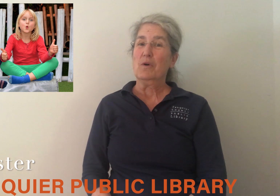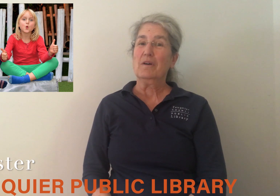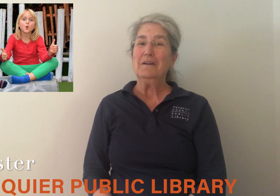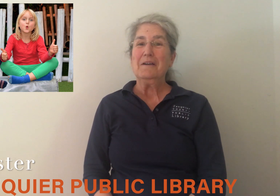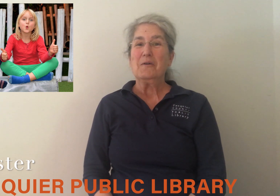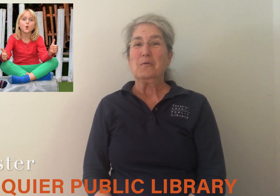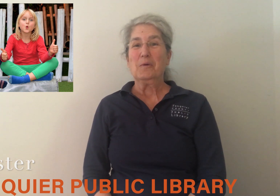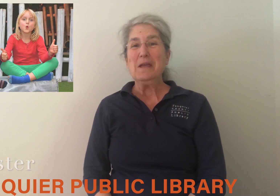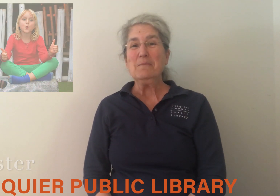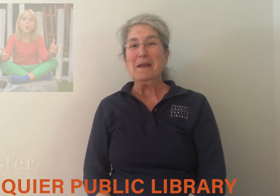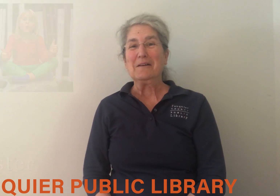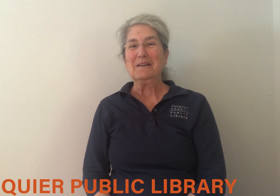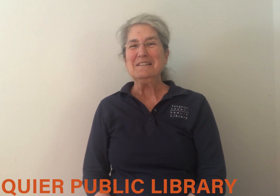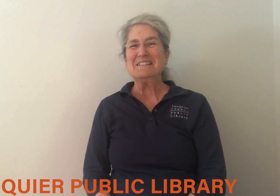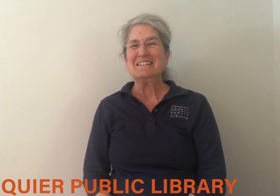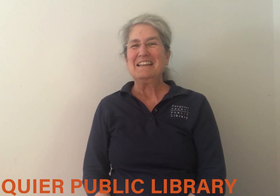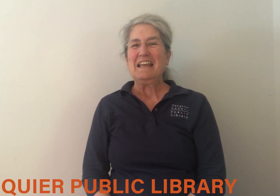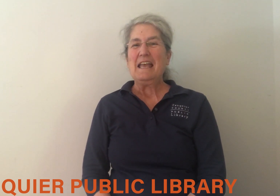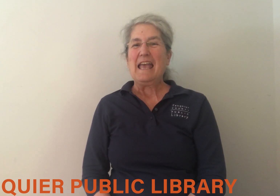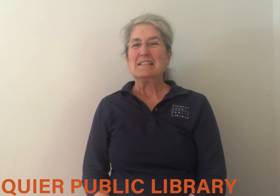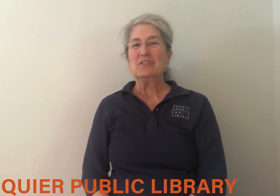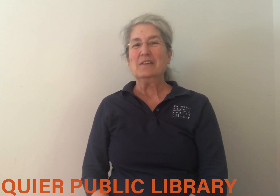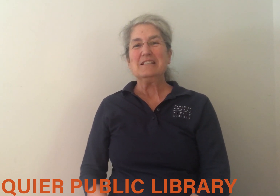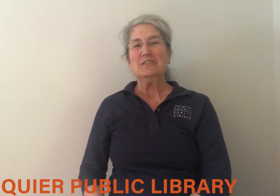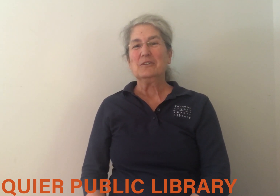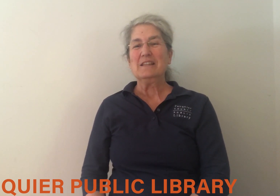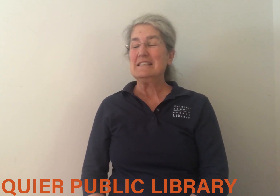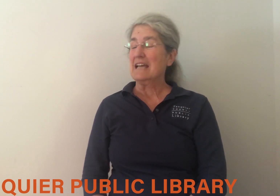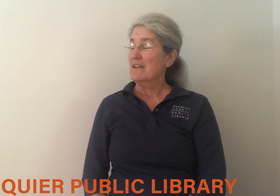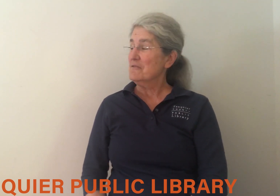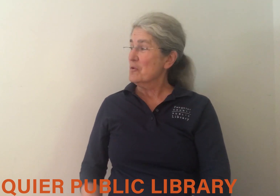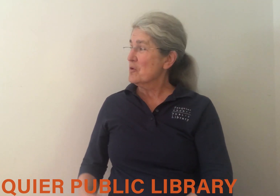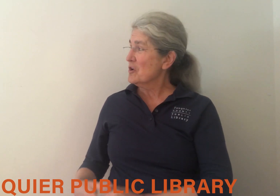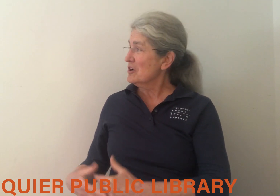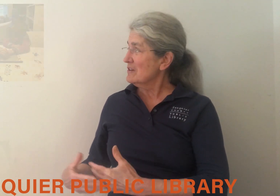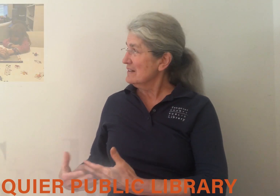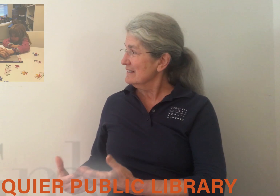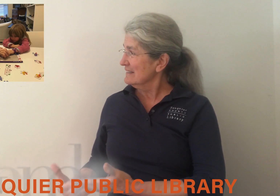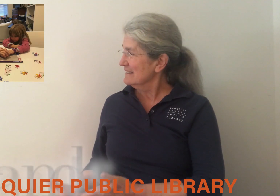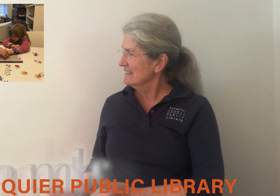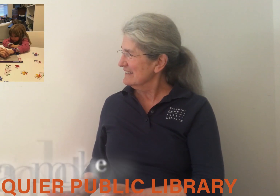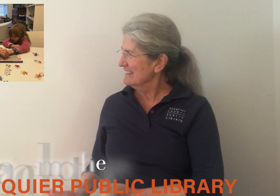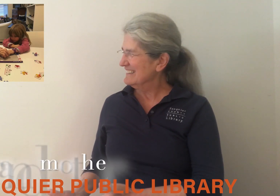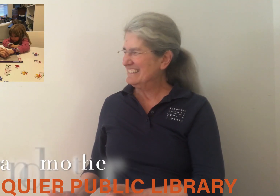more grandparents. And so let's learn the sign for